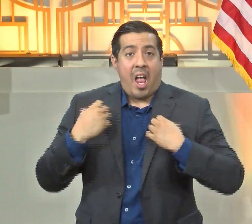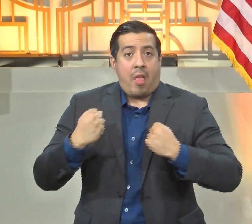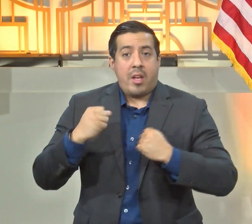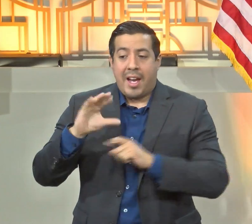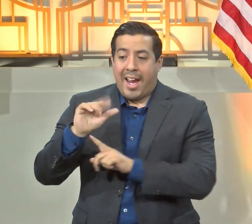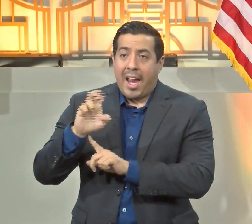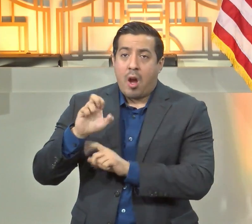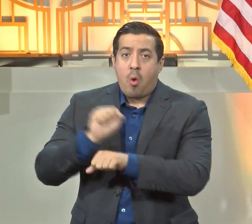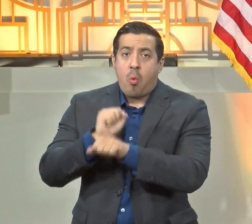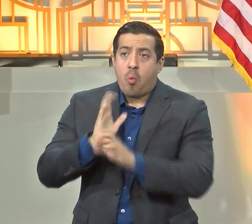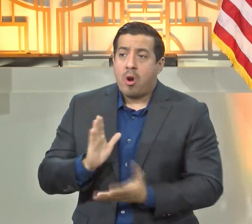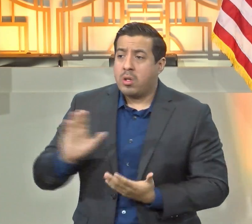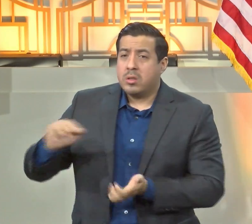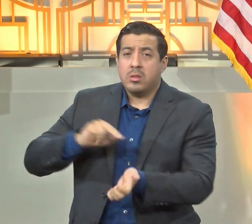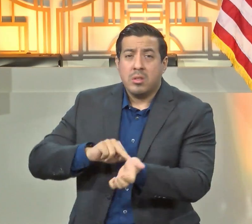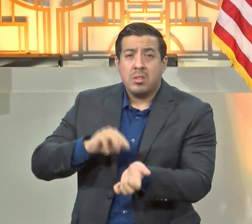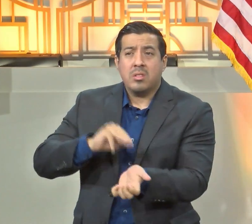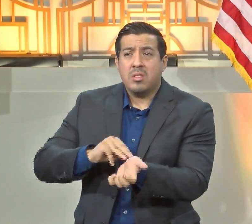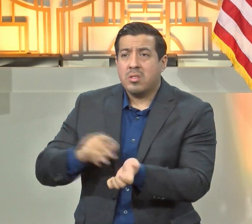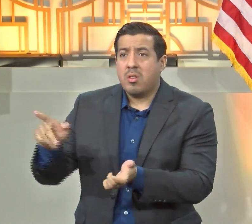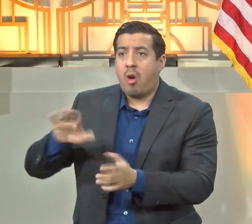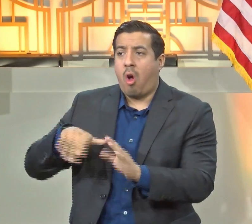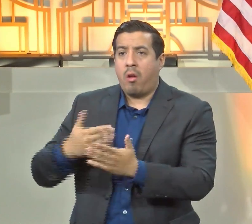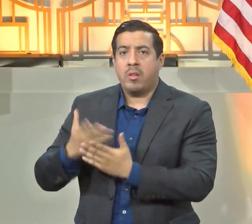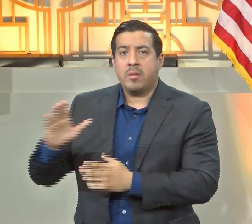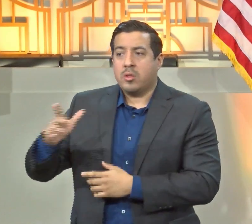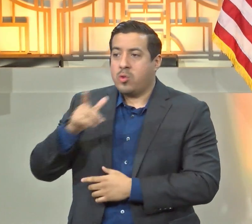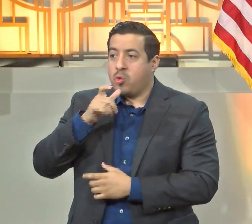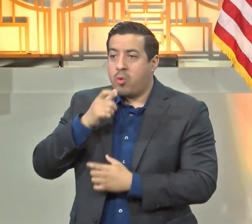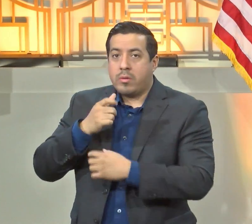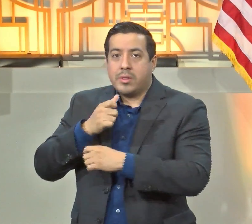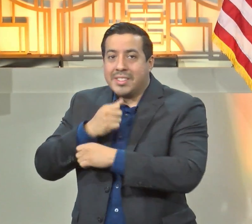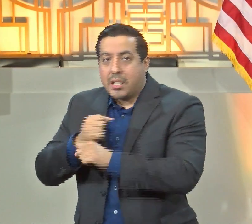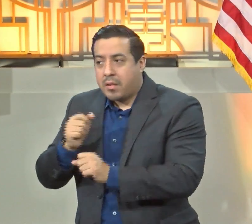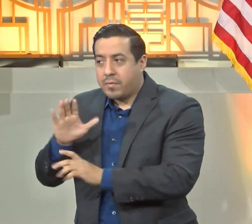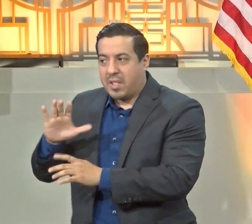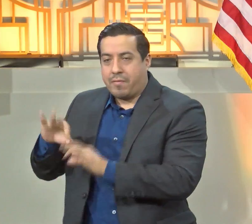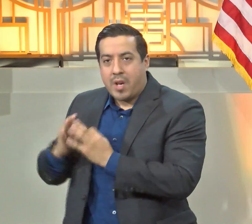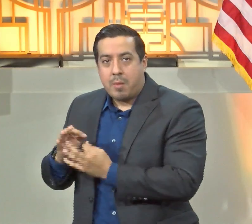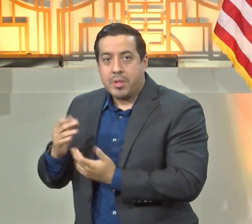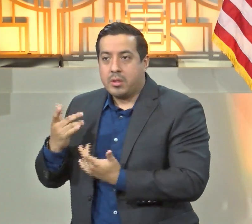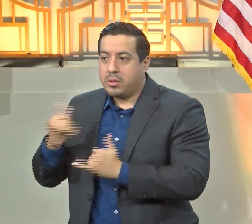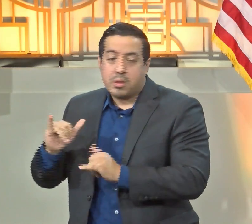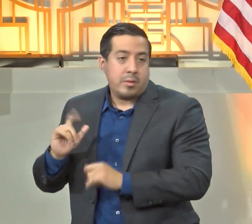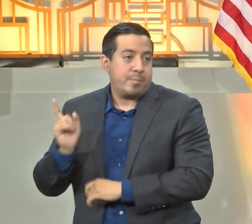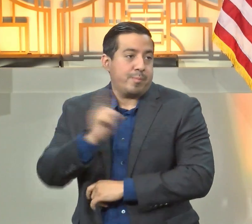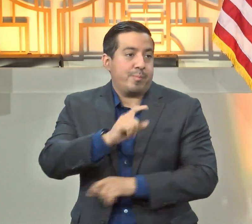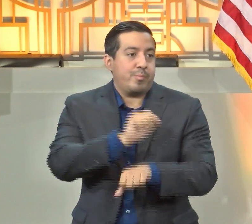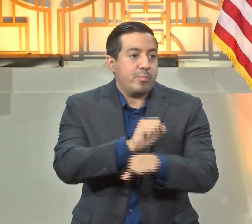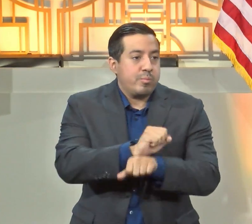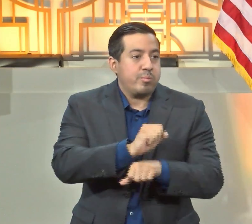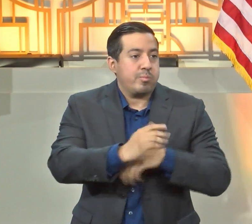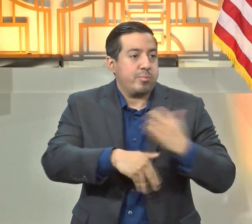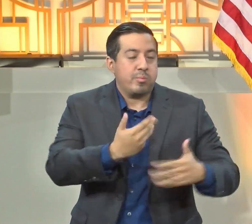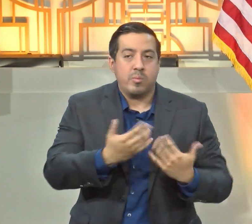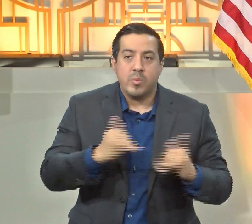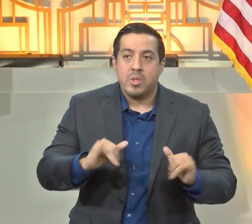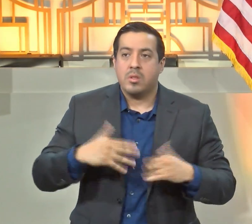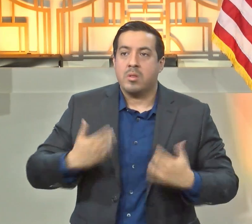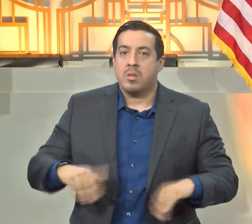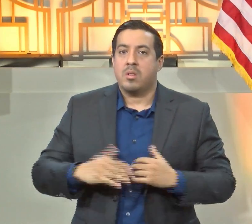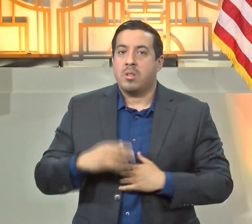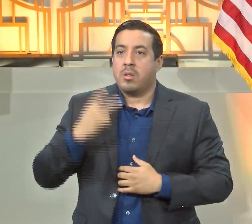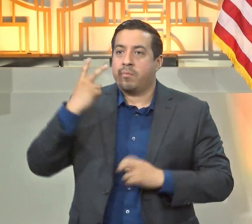workers put their own safety and their family's safety by the wayside in order to treat patients. We've seen